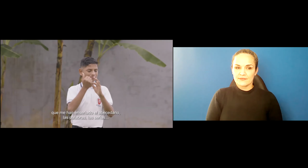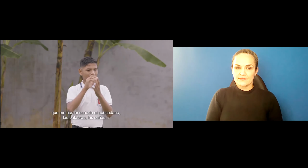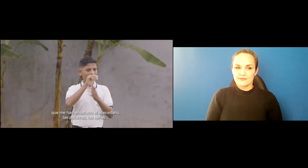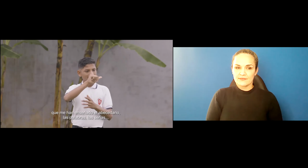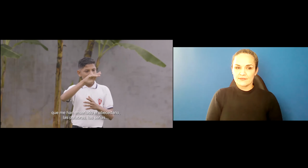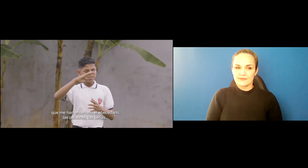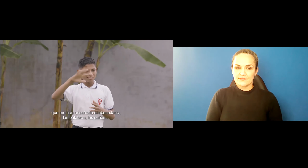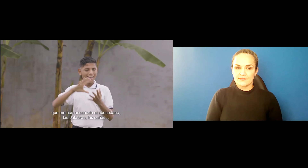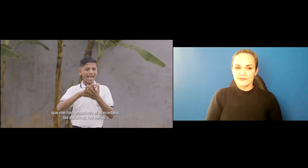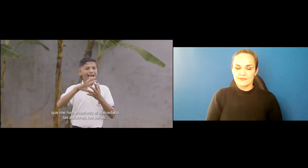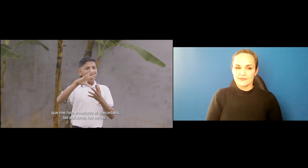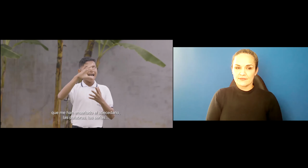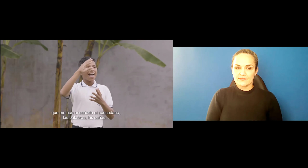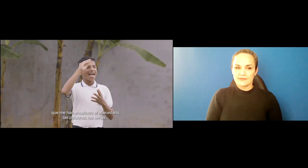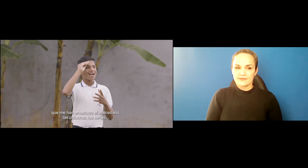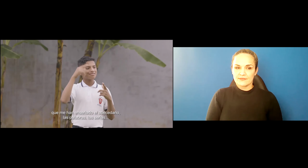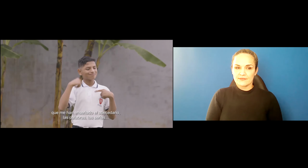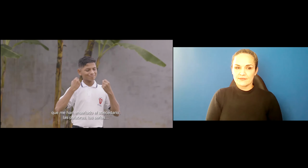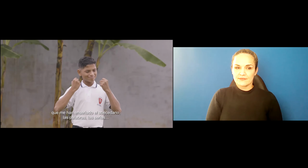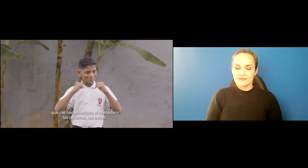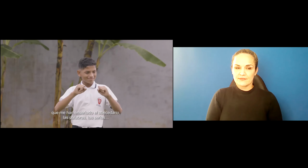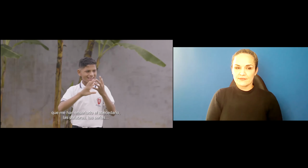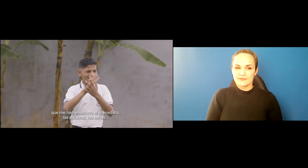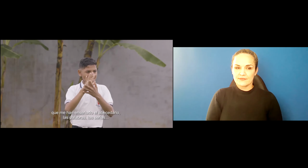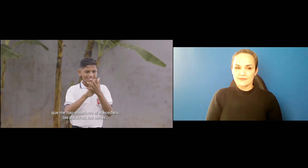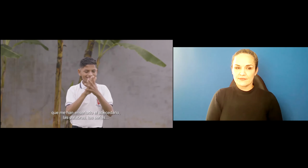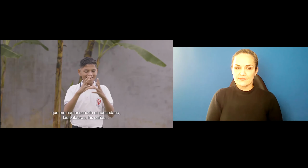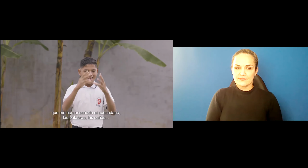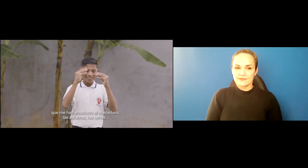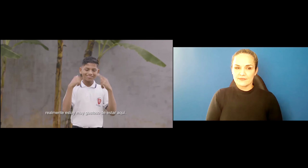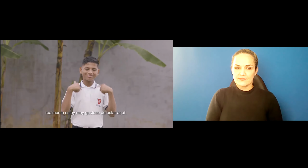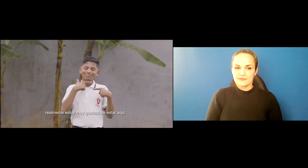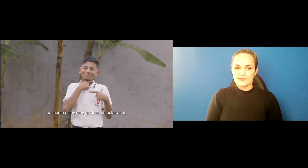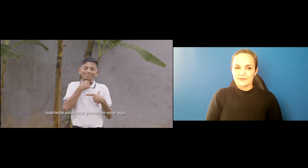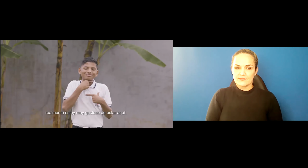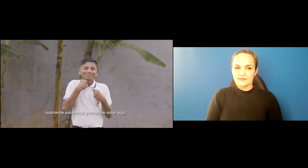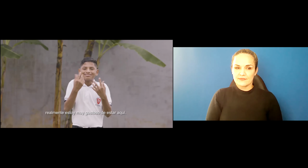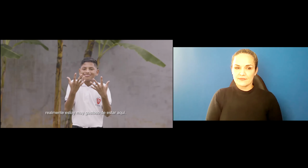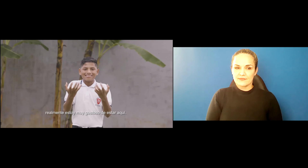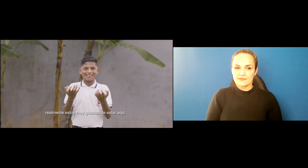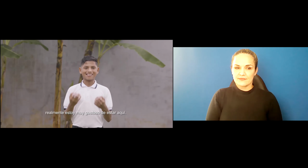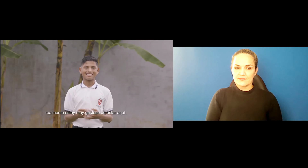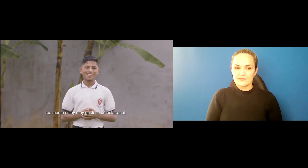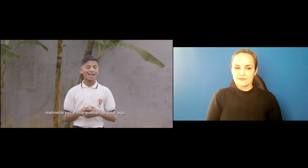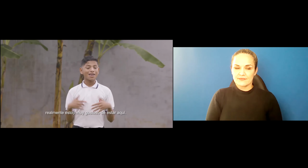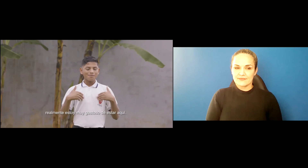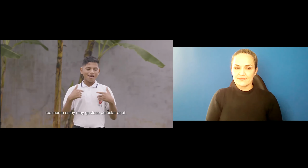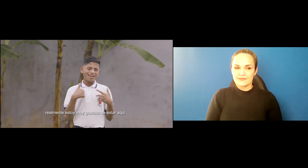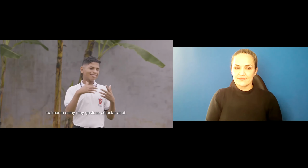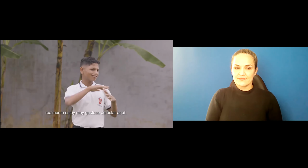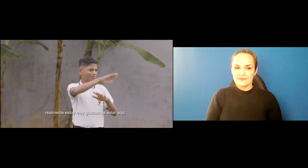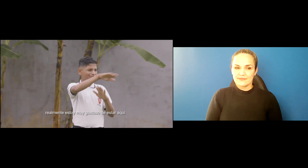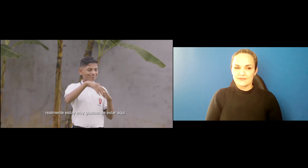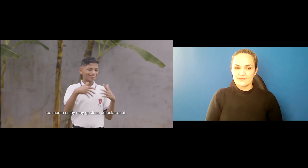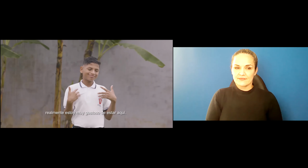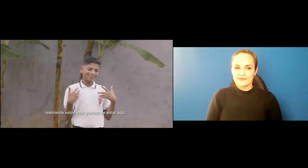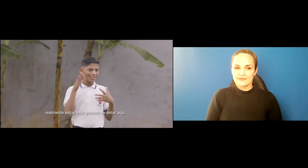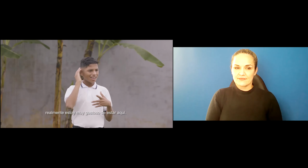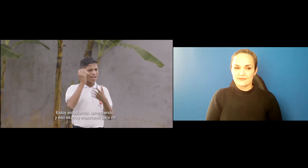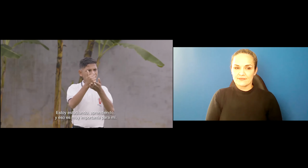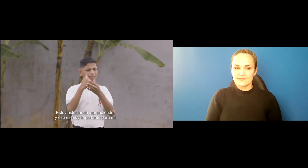professors. They have taught me the alphabet, words, signs. I'm very happy to be